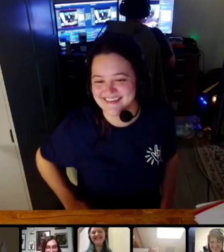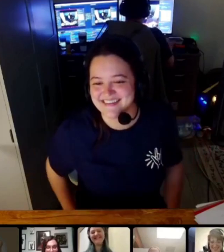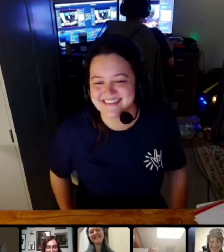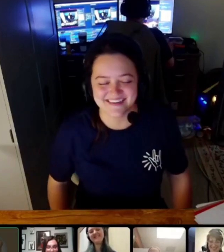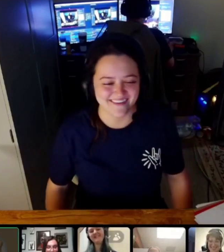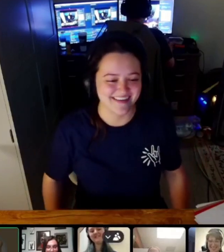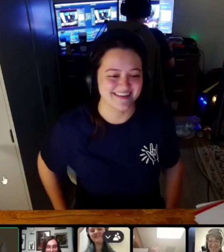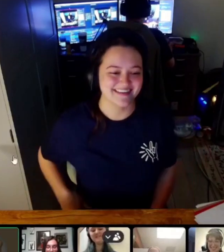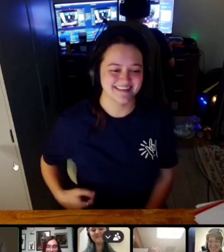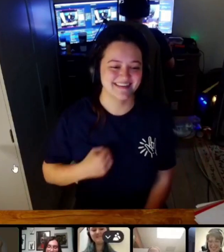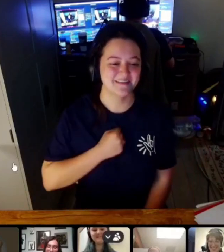Sorry.